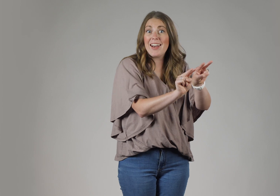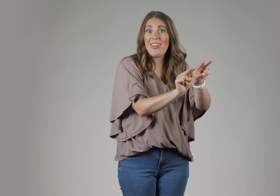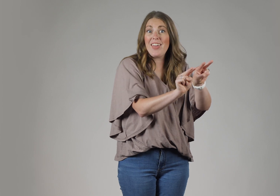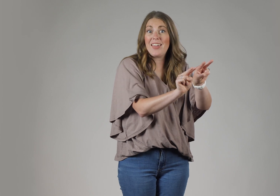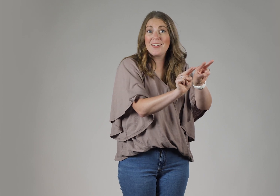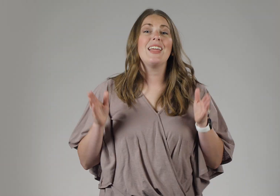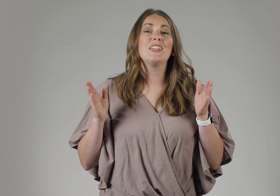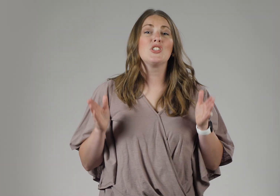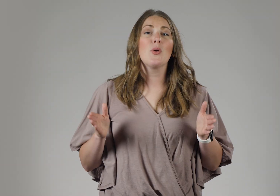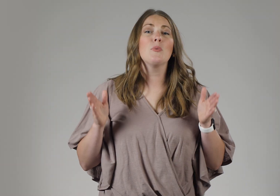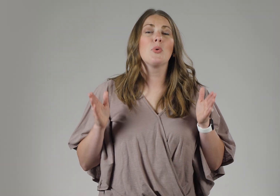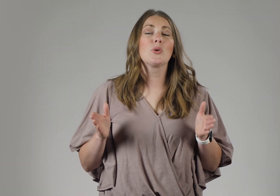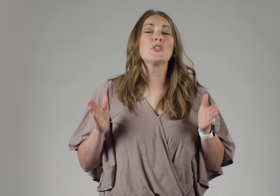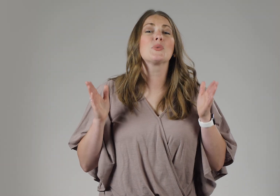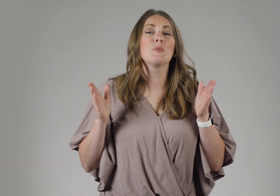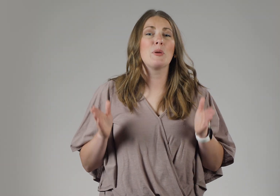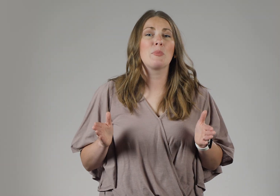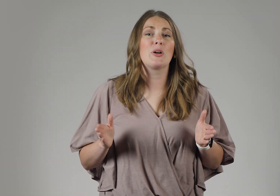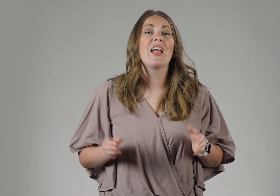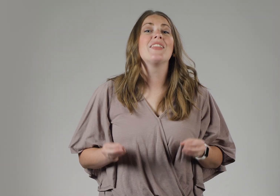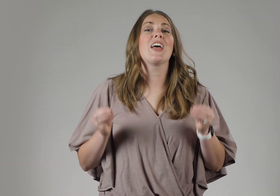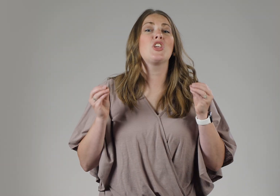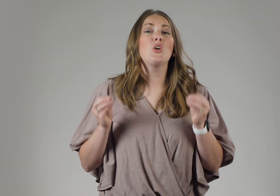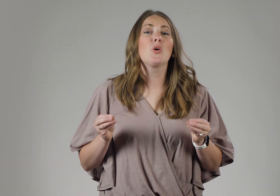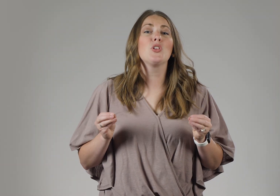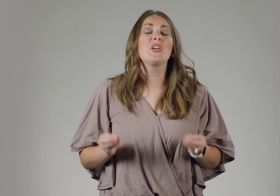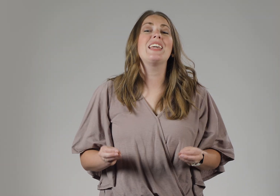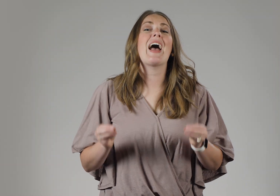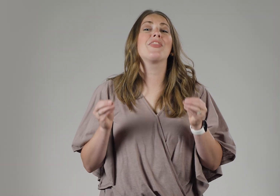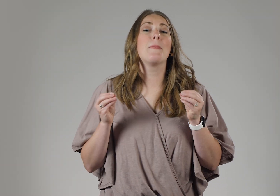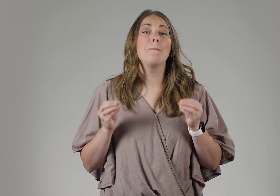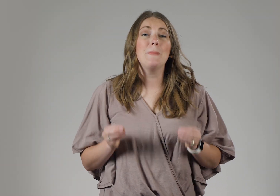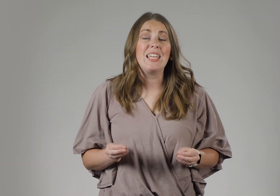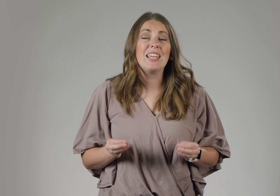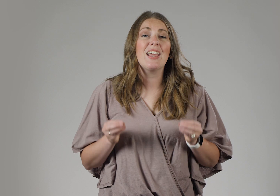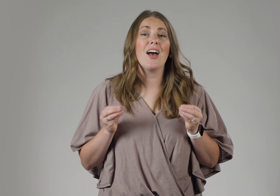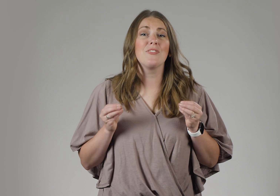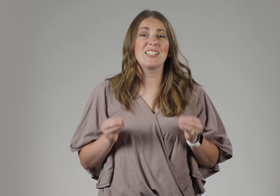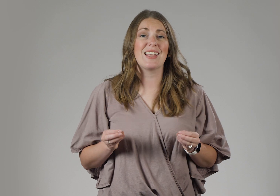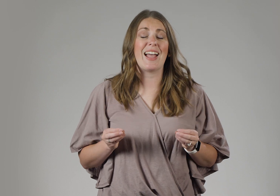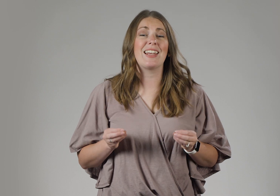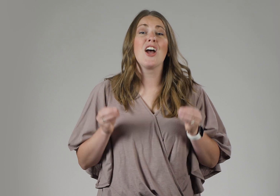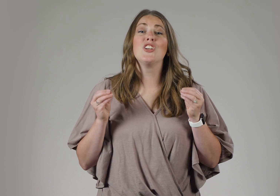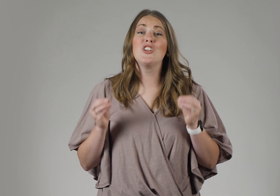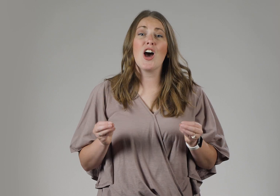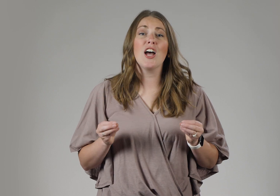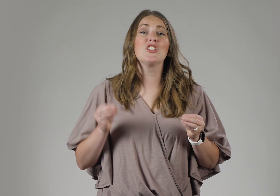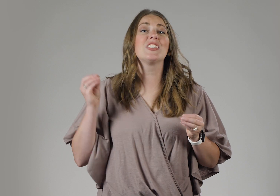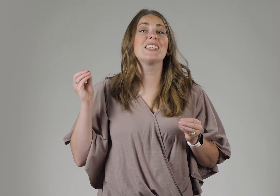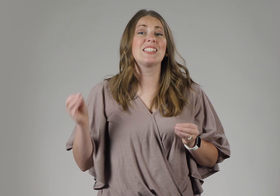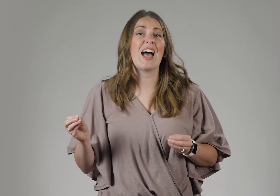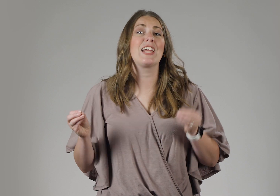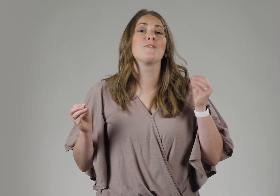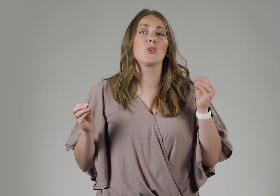a thing. It's so important to remember that you are looking at the meaning of the sign, not just a sign for